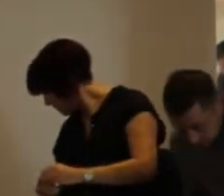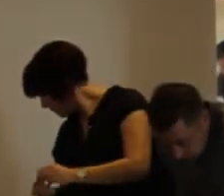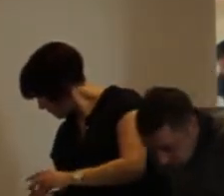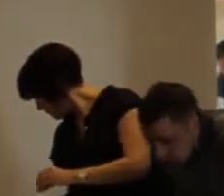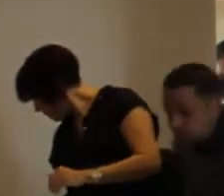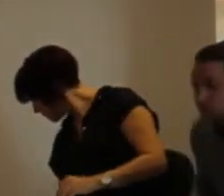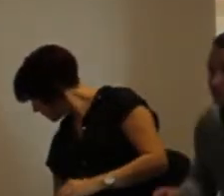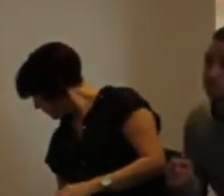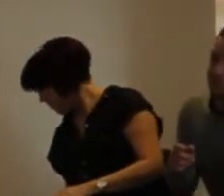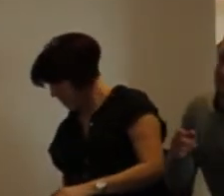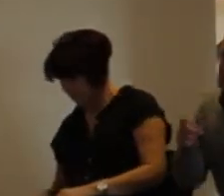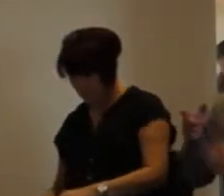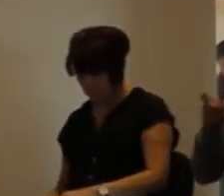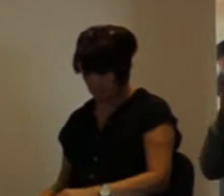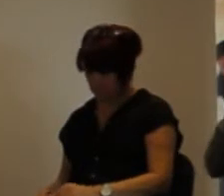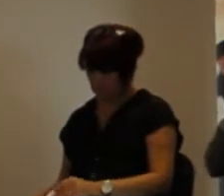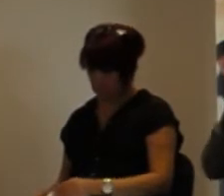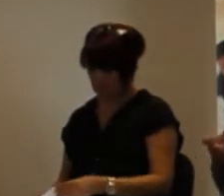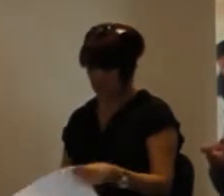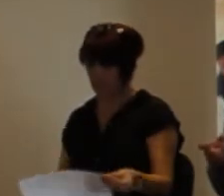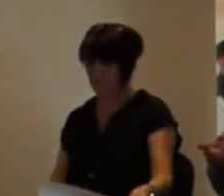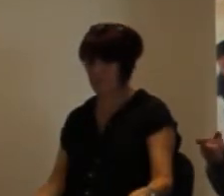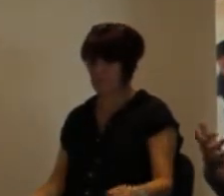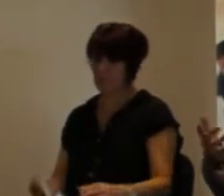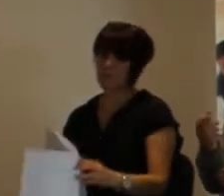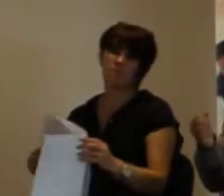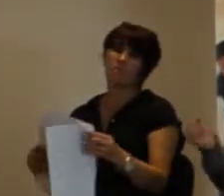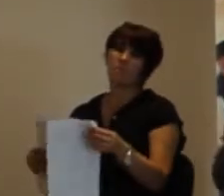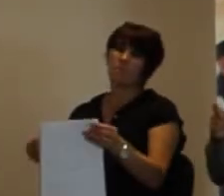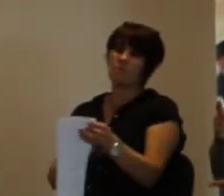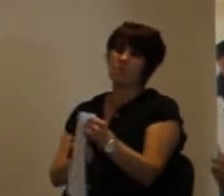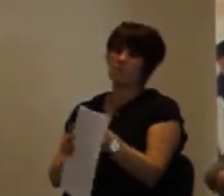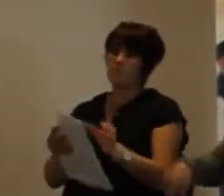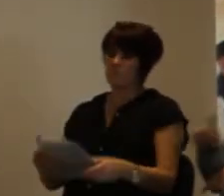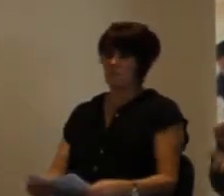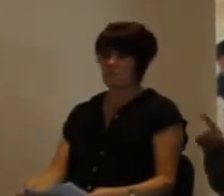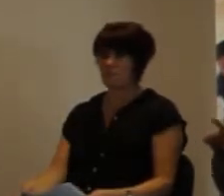centres should not assume the same adjustment will be required for all assessment, or that